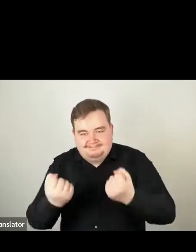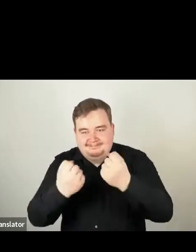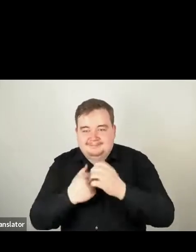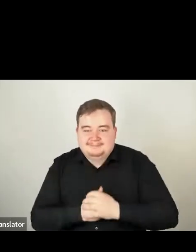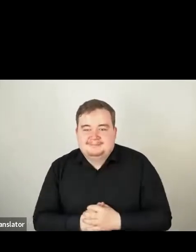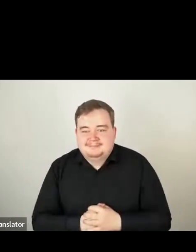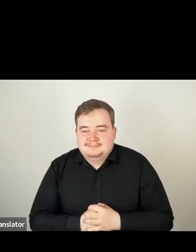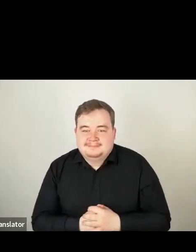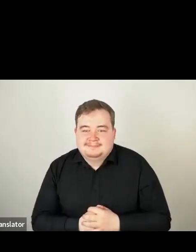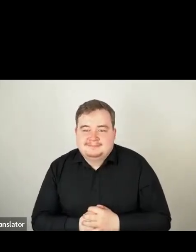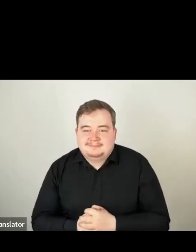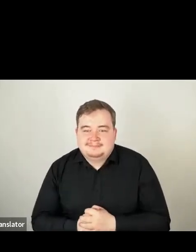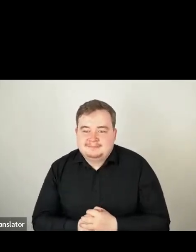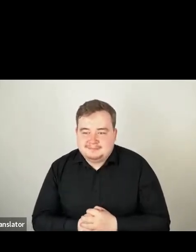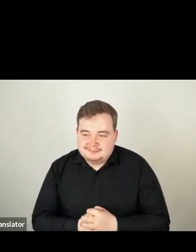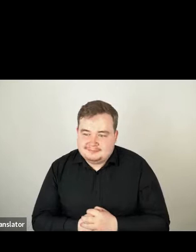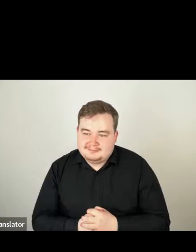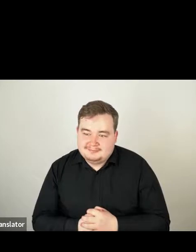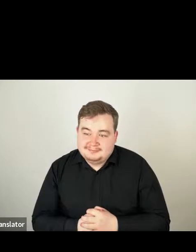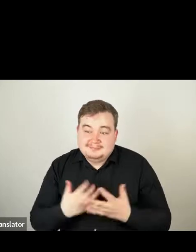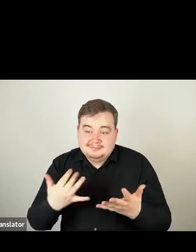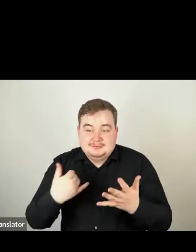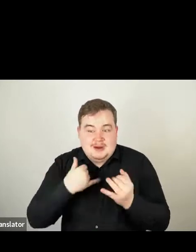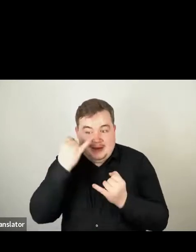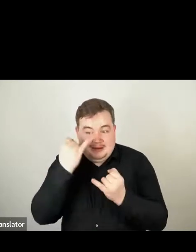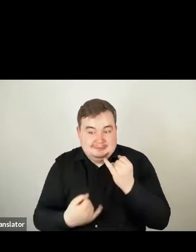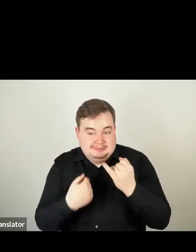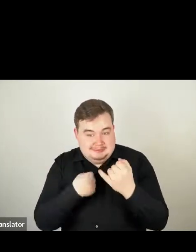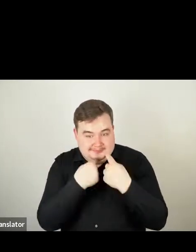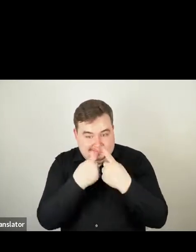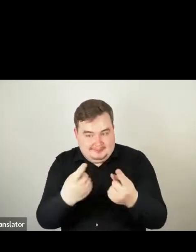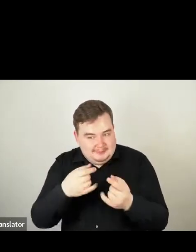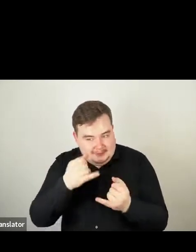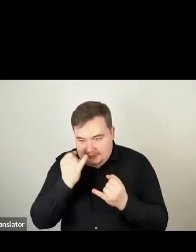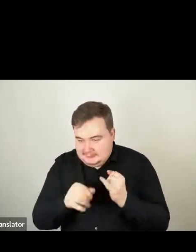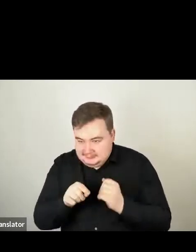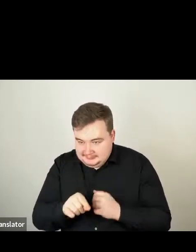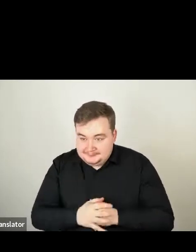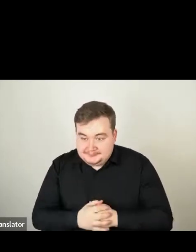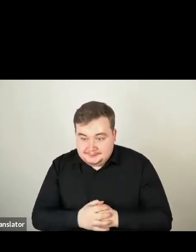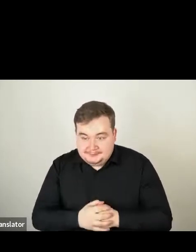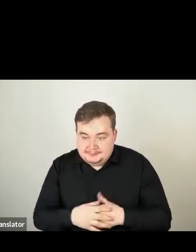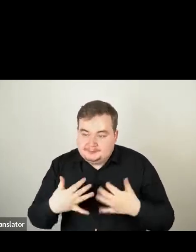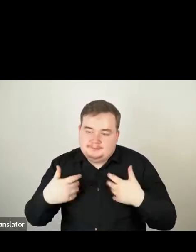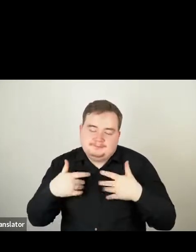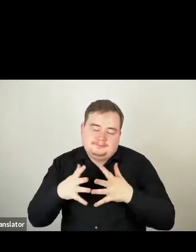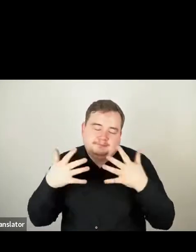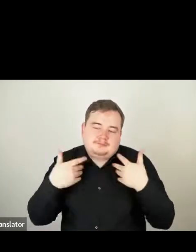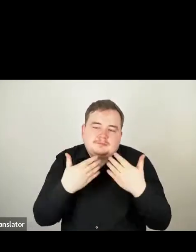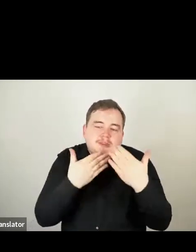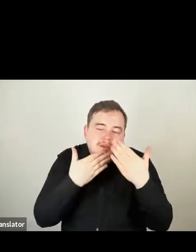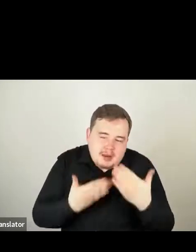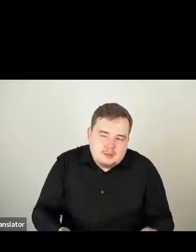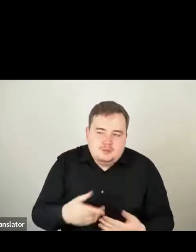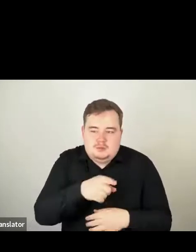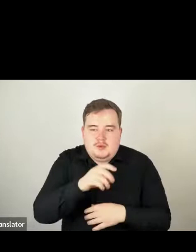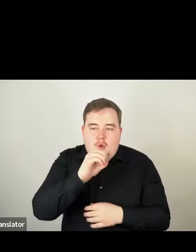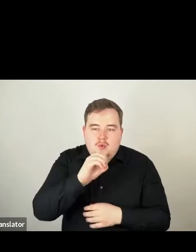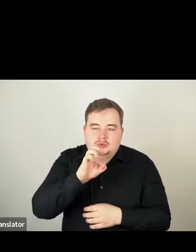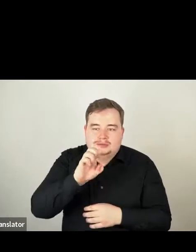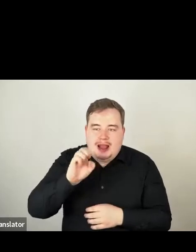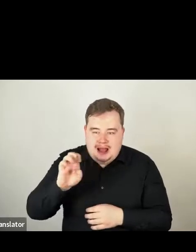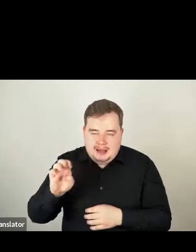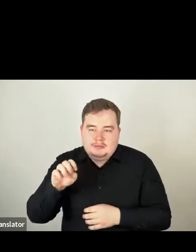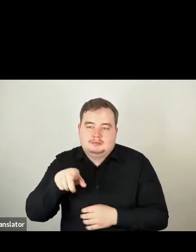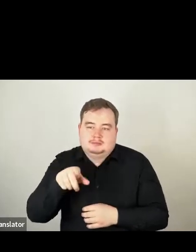And finally, I'd again like to reiterate our big thanks to the OSCE Parliamentary Assembly for being a reliable